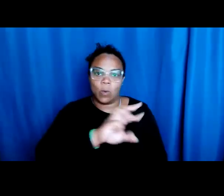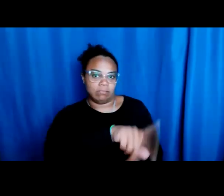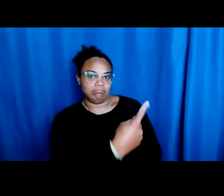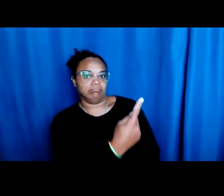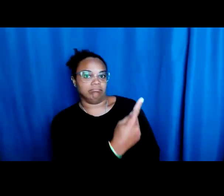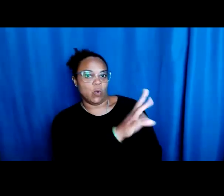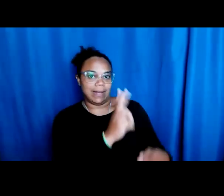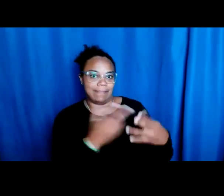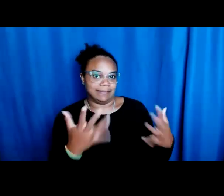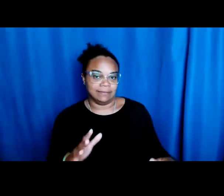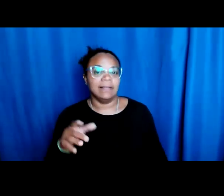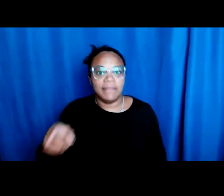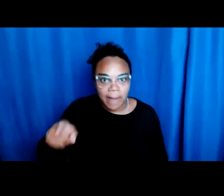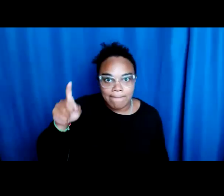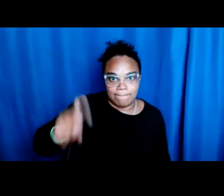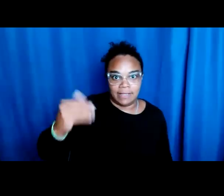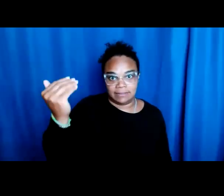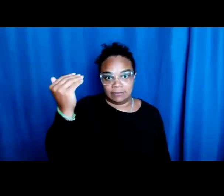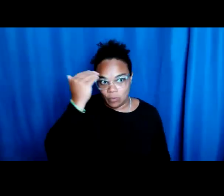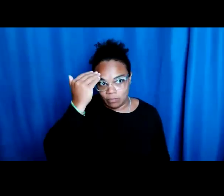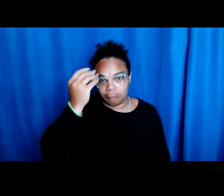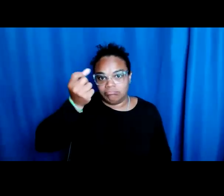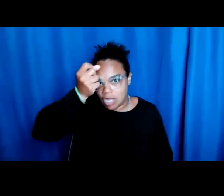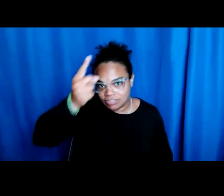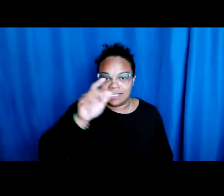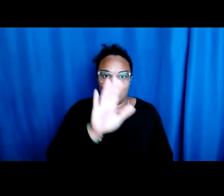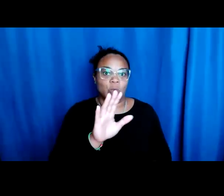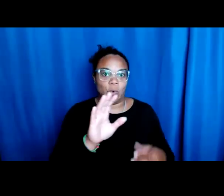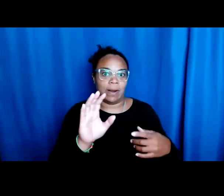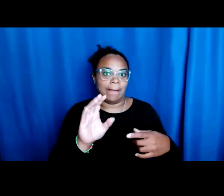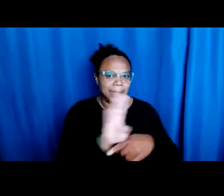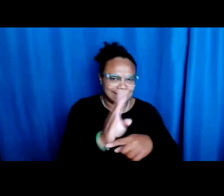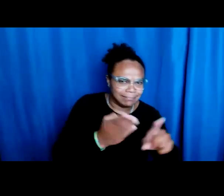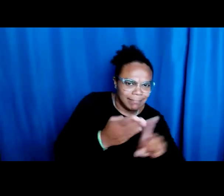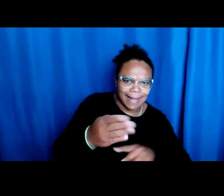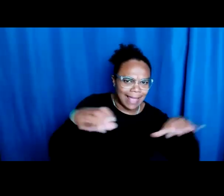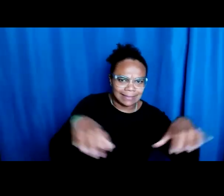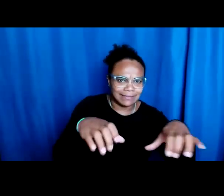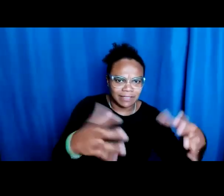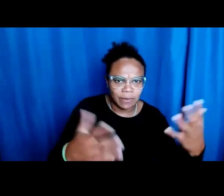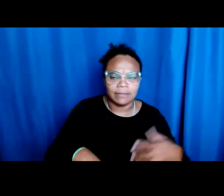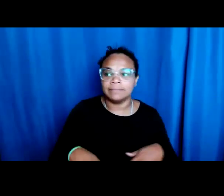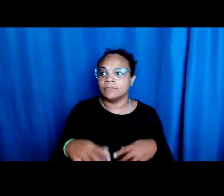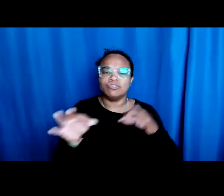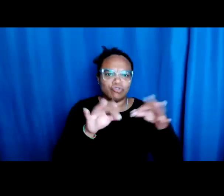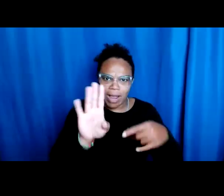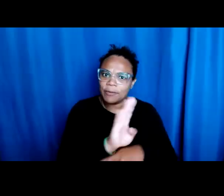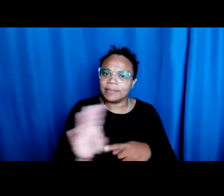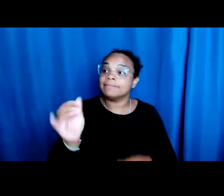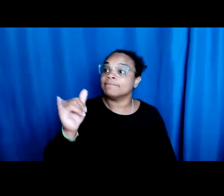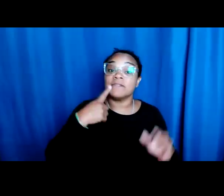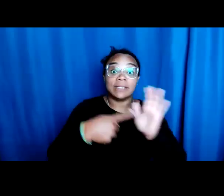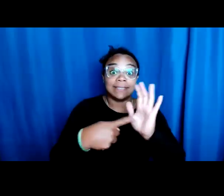need to understand your principal business activity. You need a description of the business. Say, for instance, you